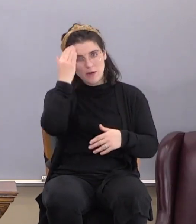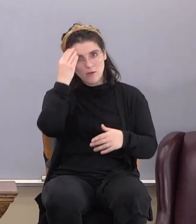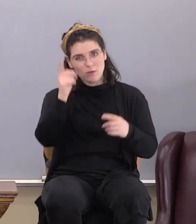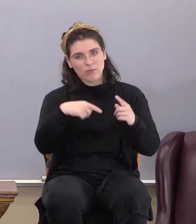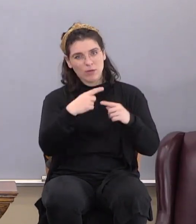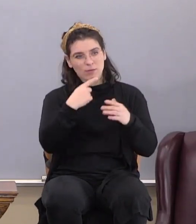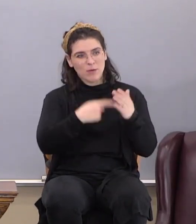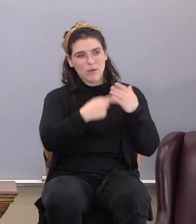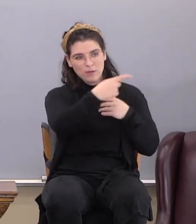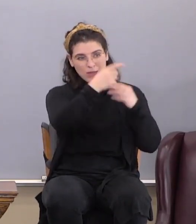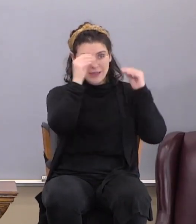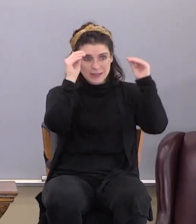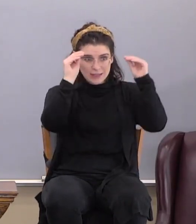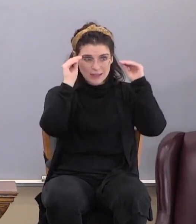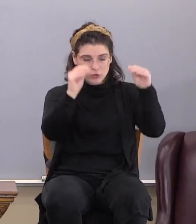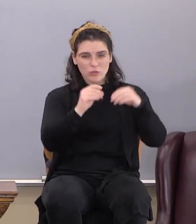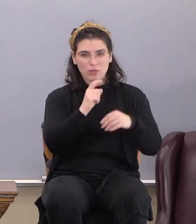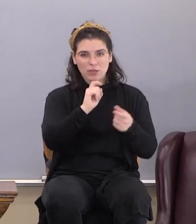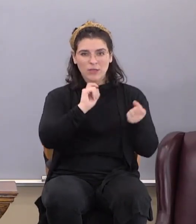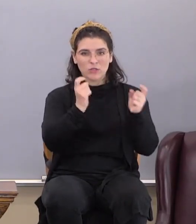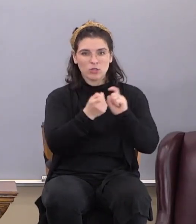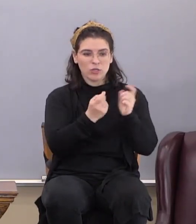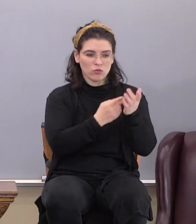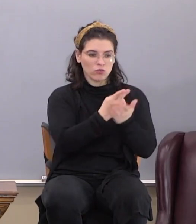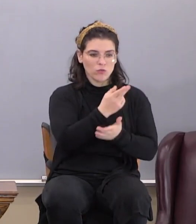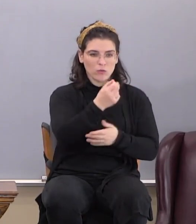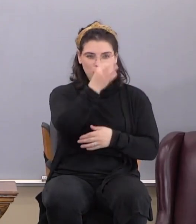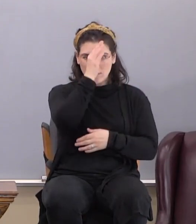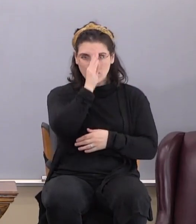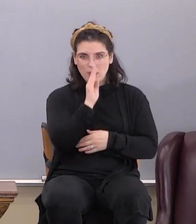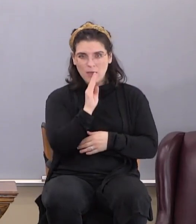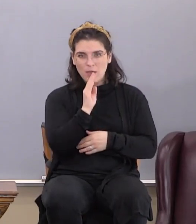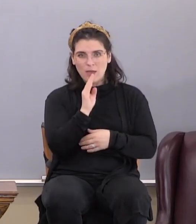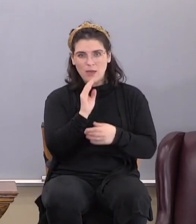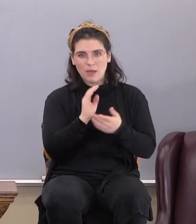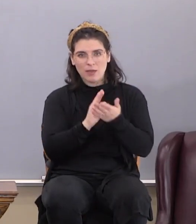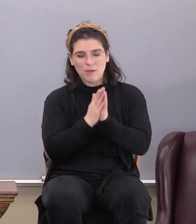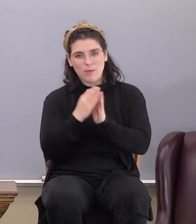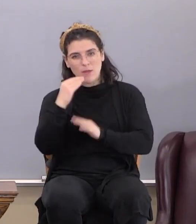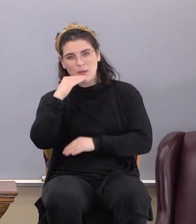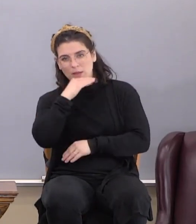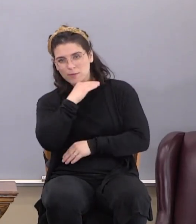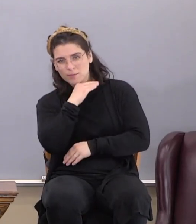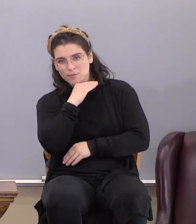about what they teach. They change the truth of God, and they lie.